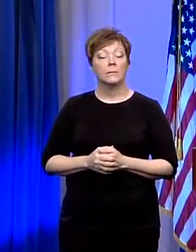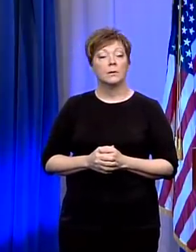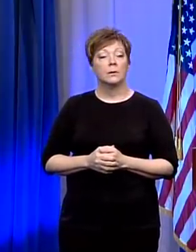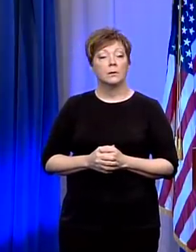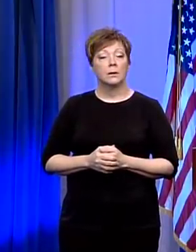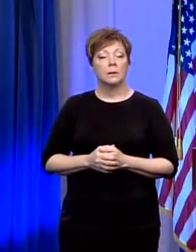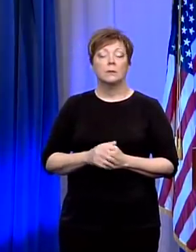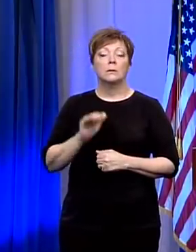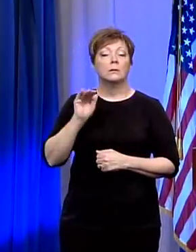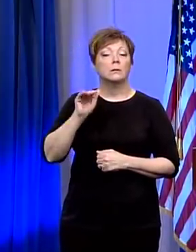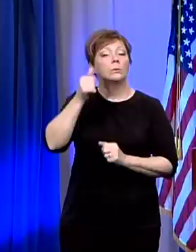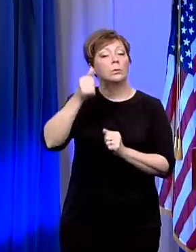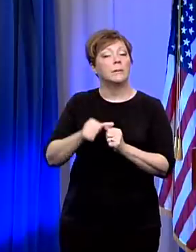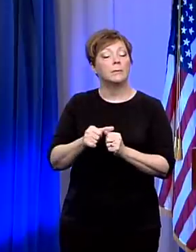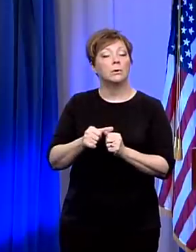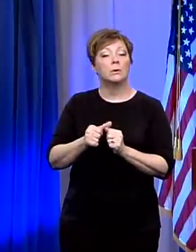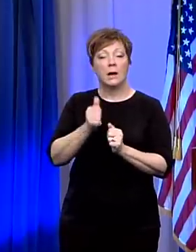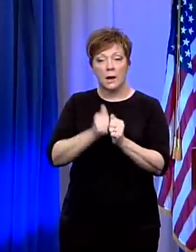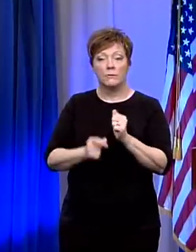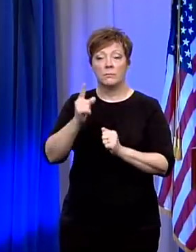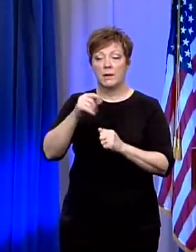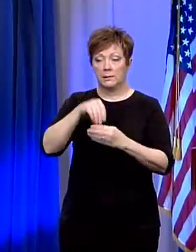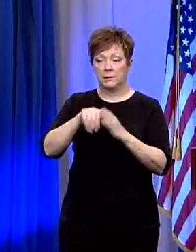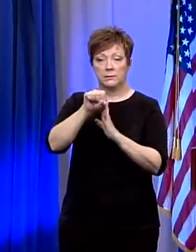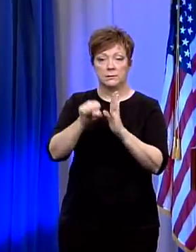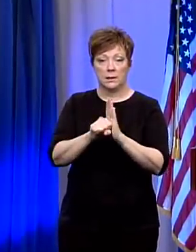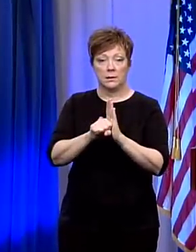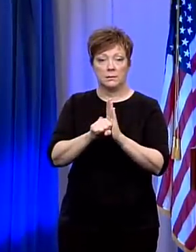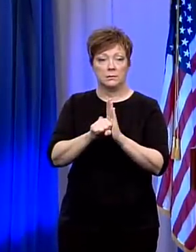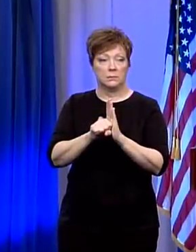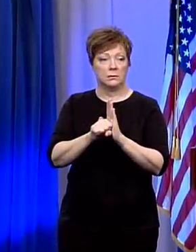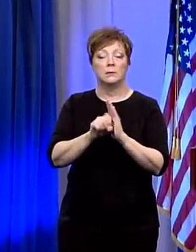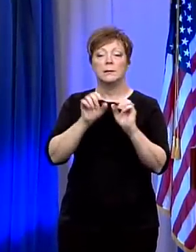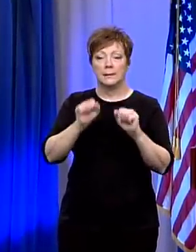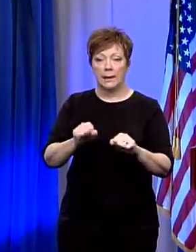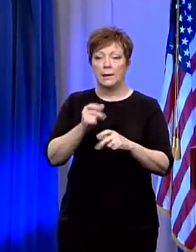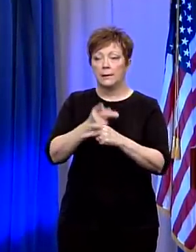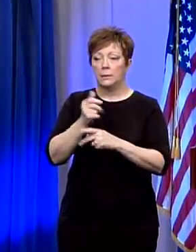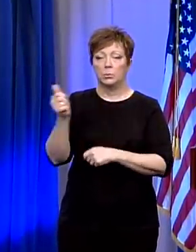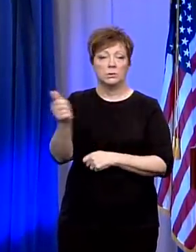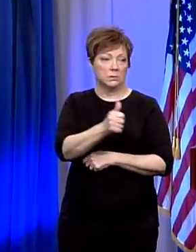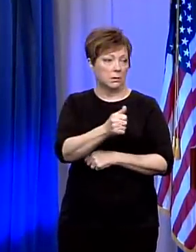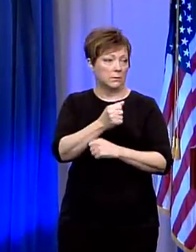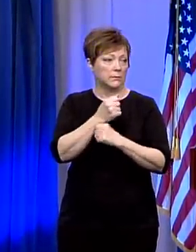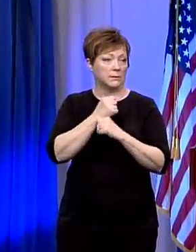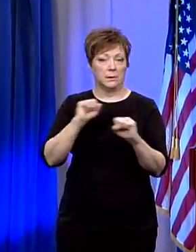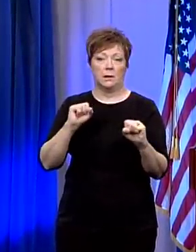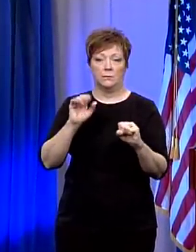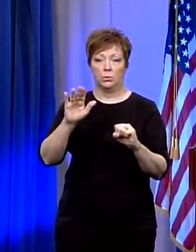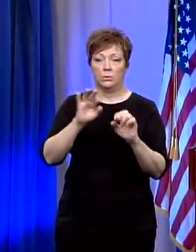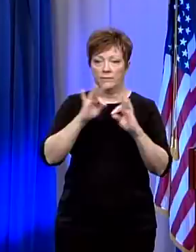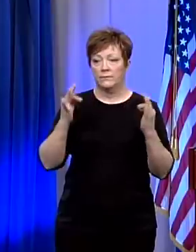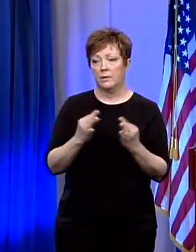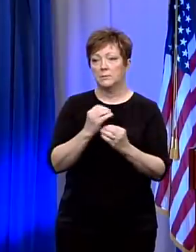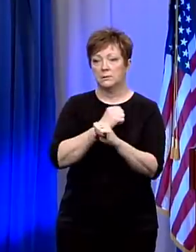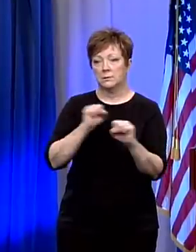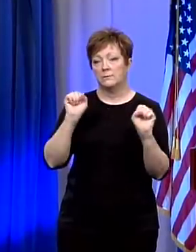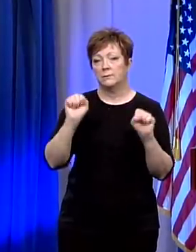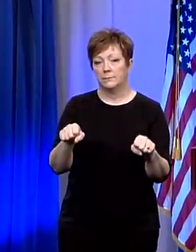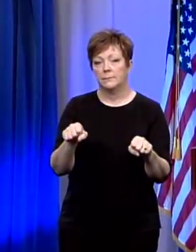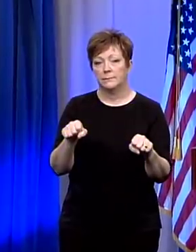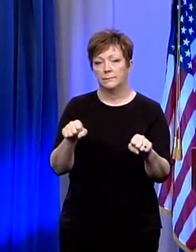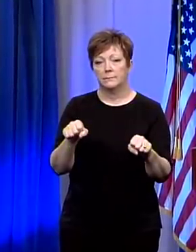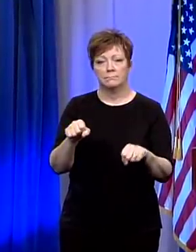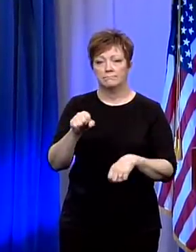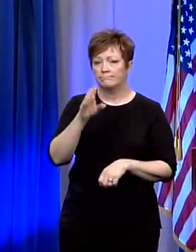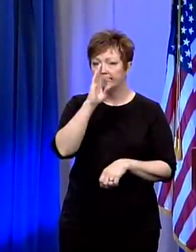I do want to remind you, everyone in the state has the ability to keep yourself safe and keep your family safe. It's fairly straightforward